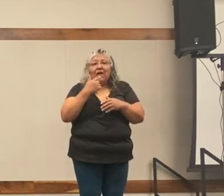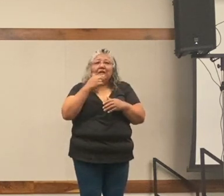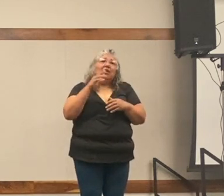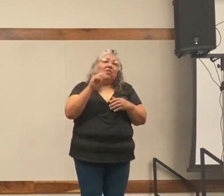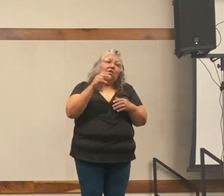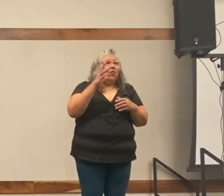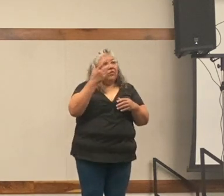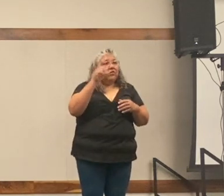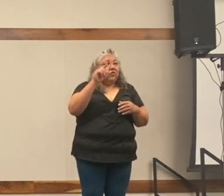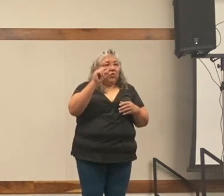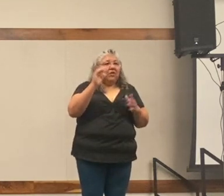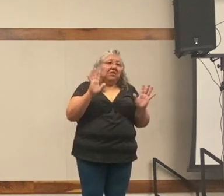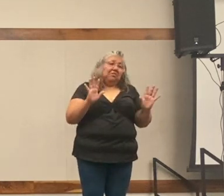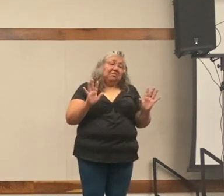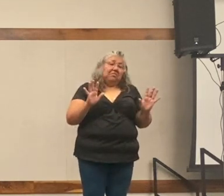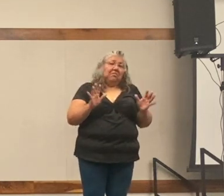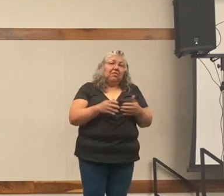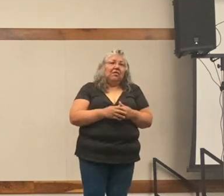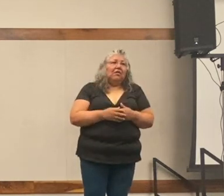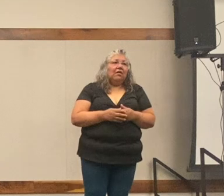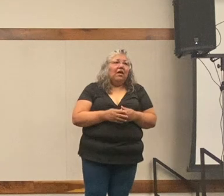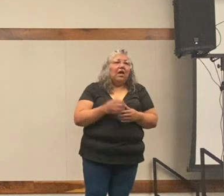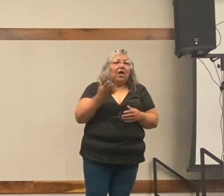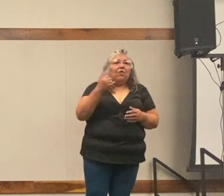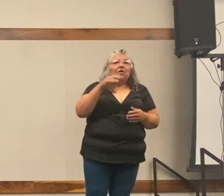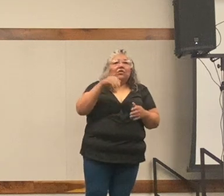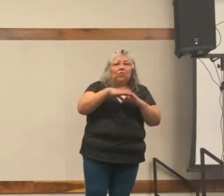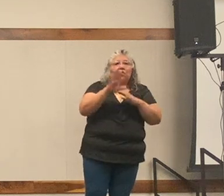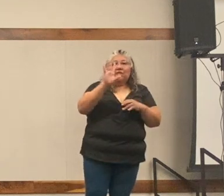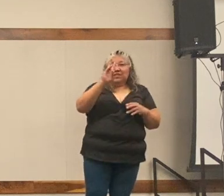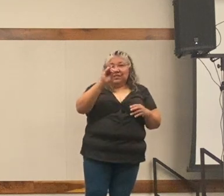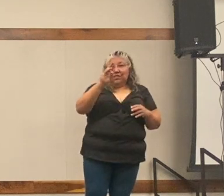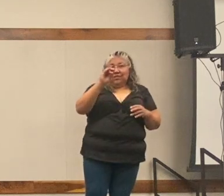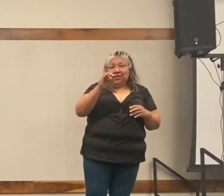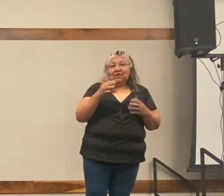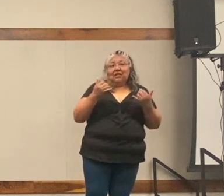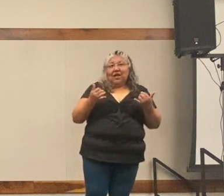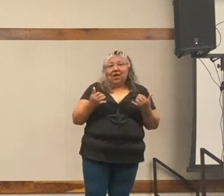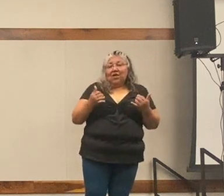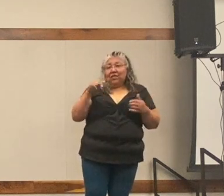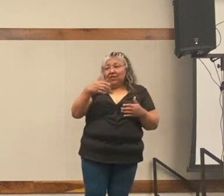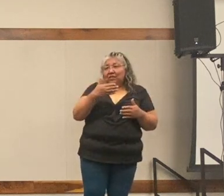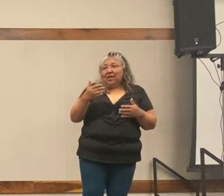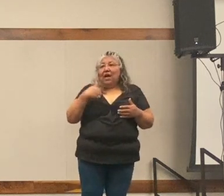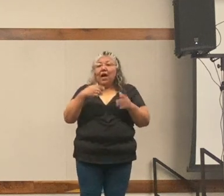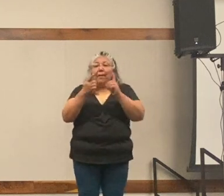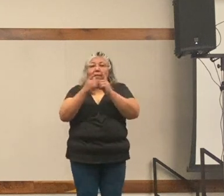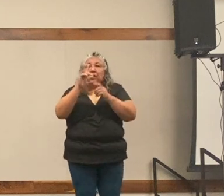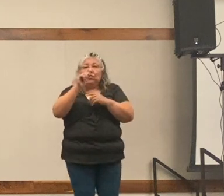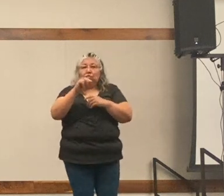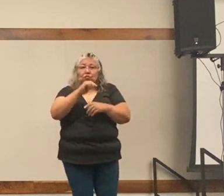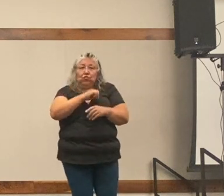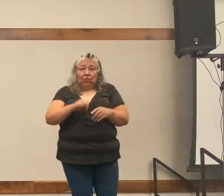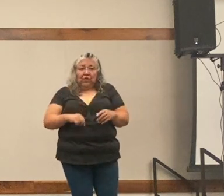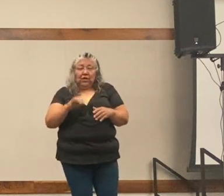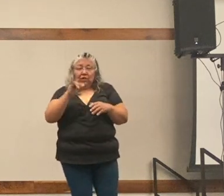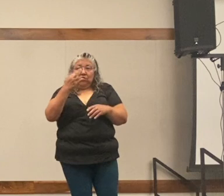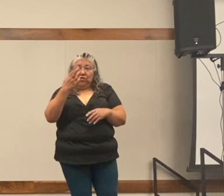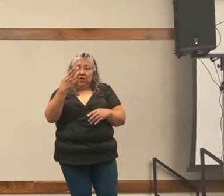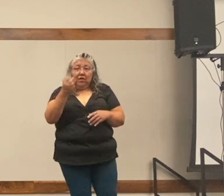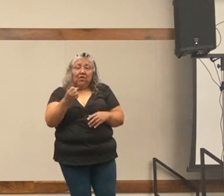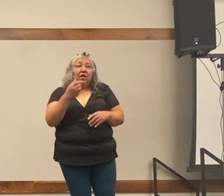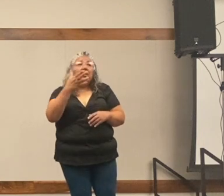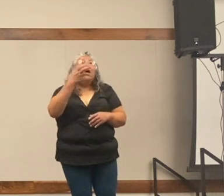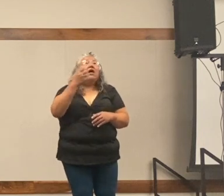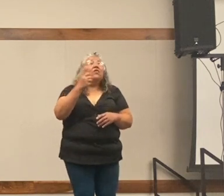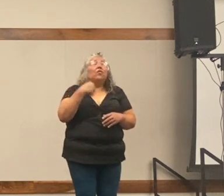was the 20s. I was born in the 70s, okay? So here's the thing. I met Trudy in junior high, and in high